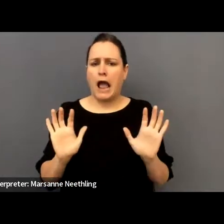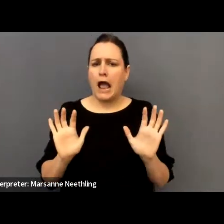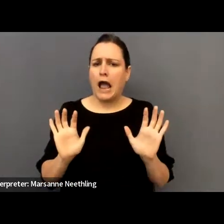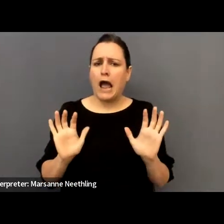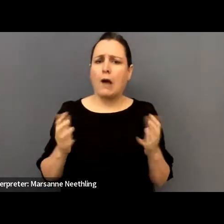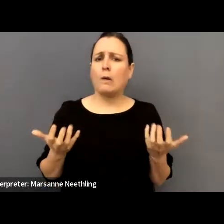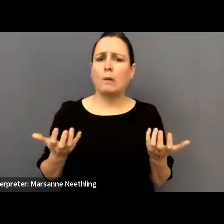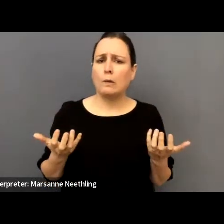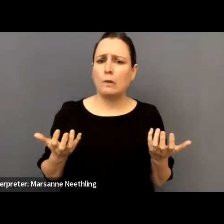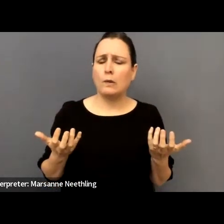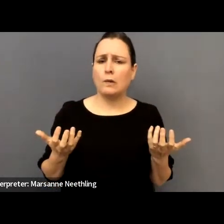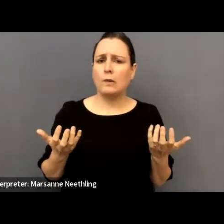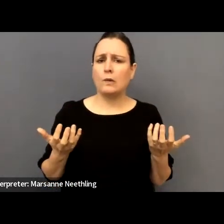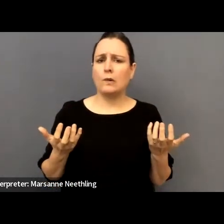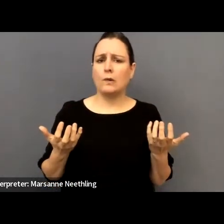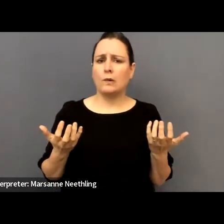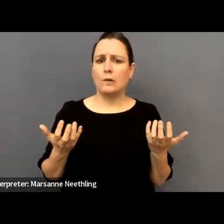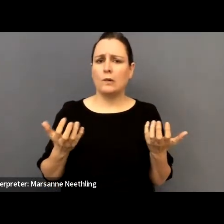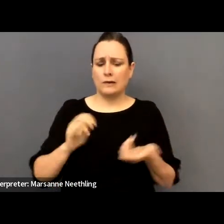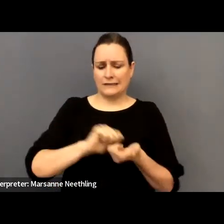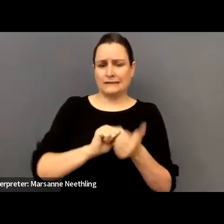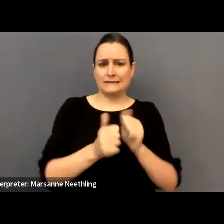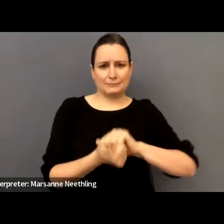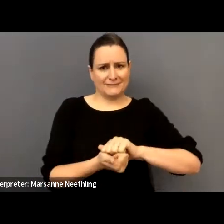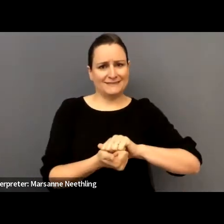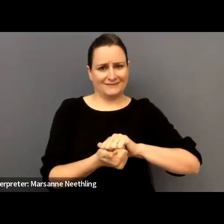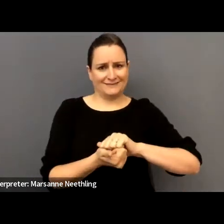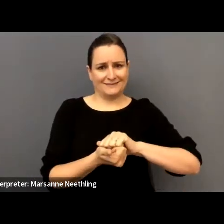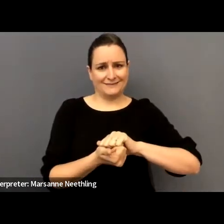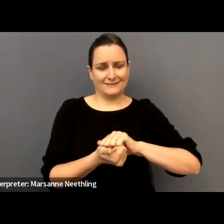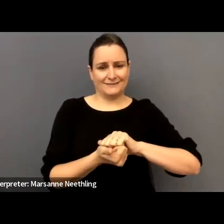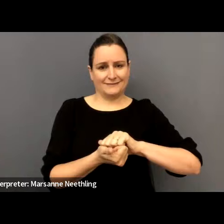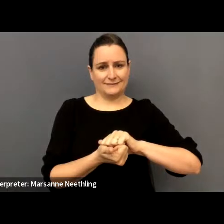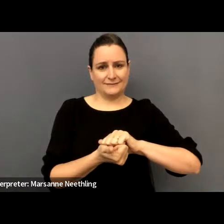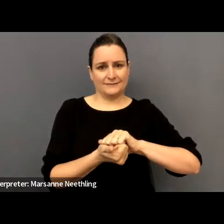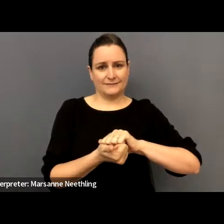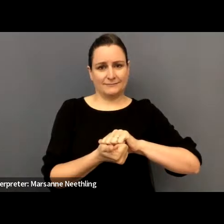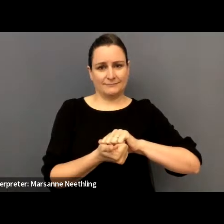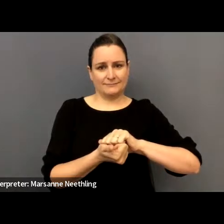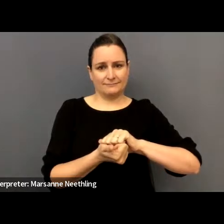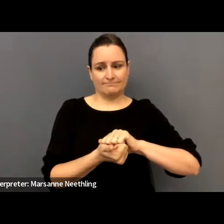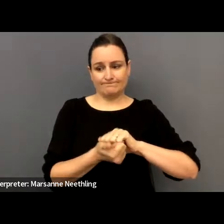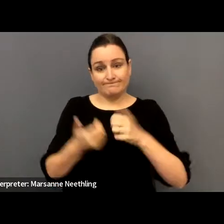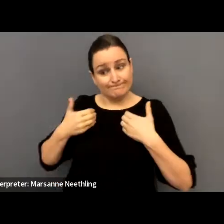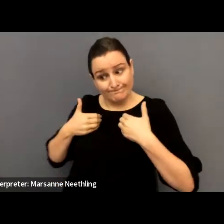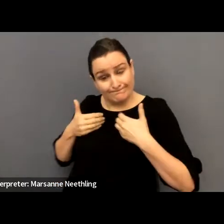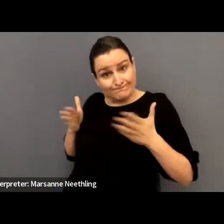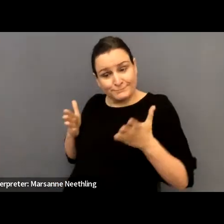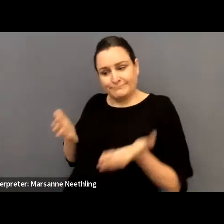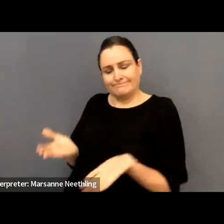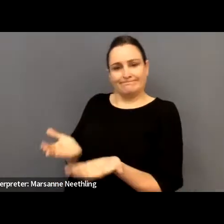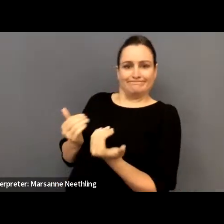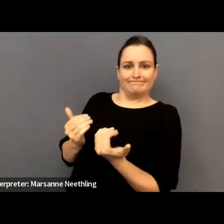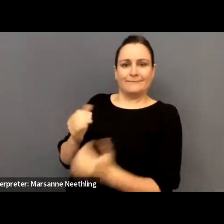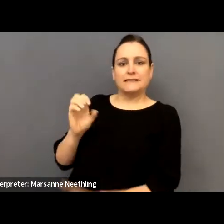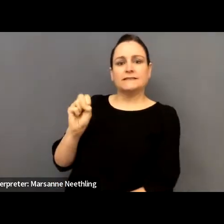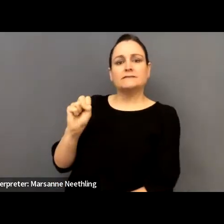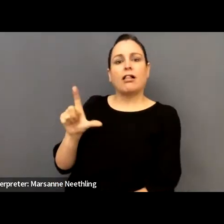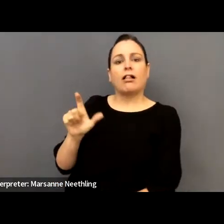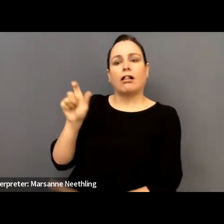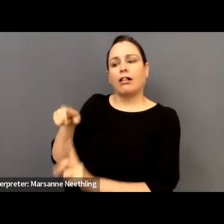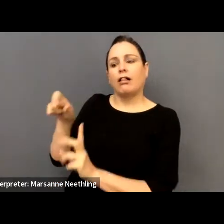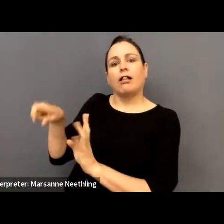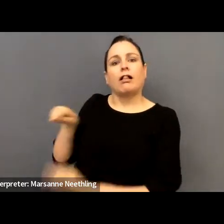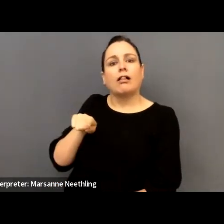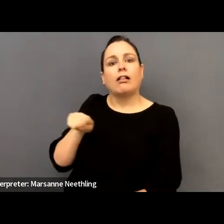the teaching and learning experience for SASL users more inclusive? It